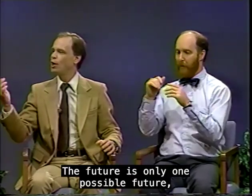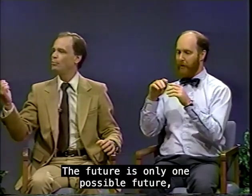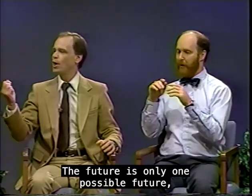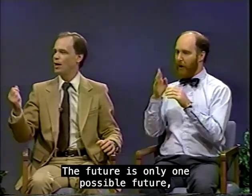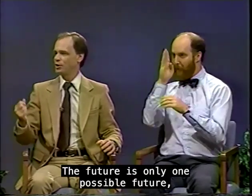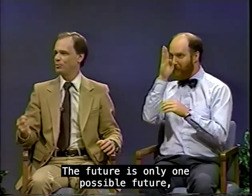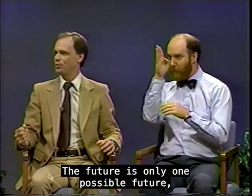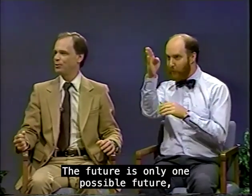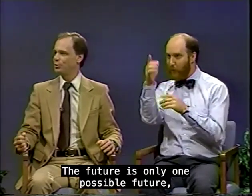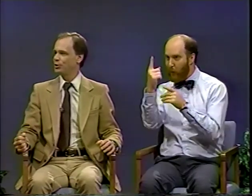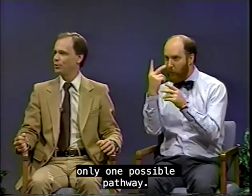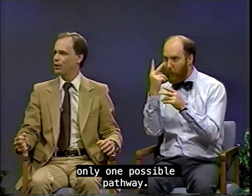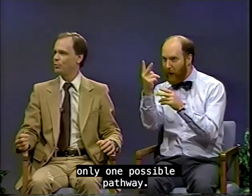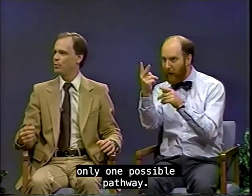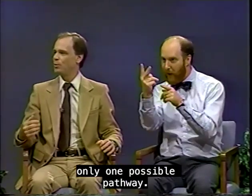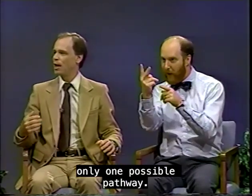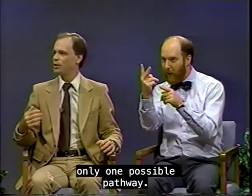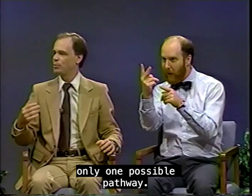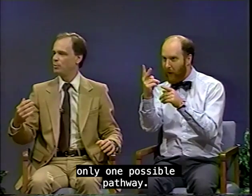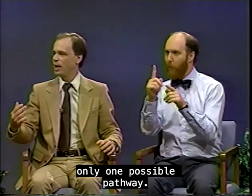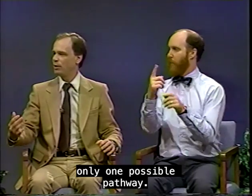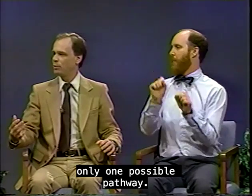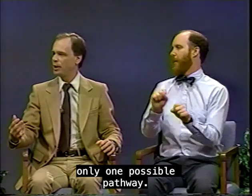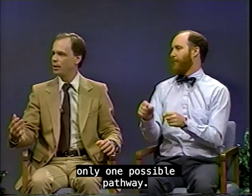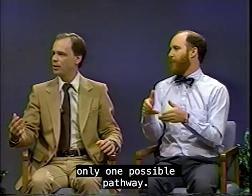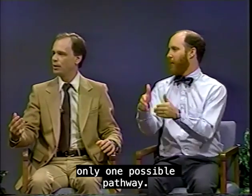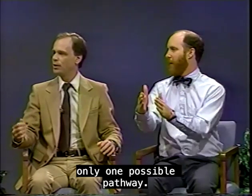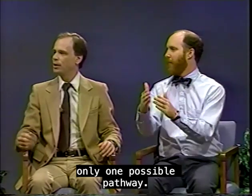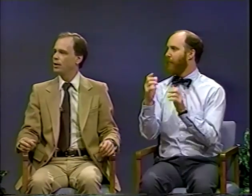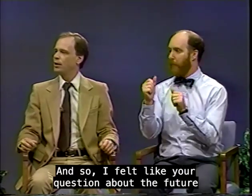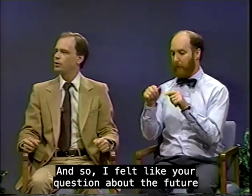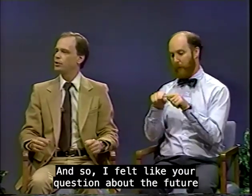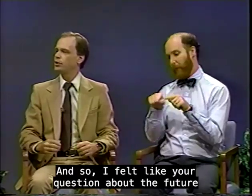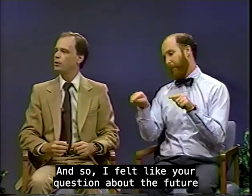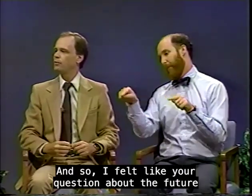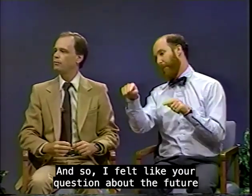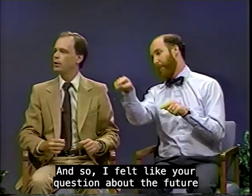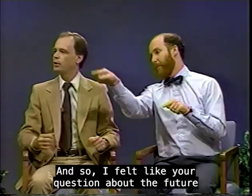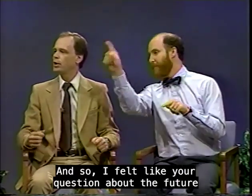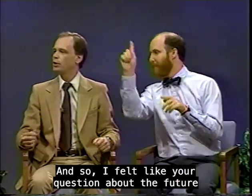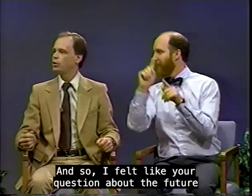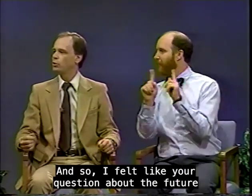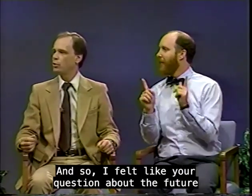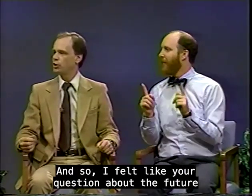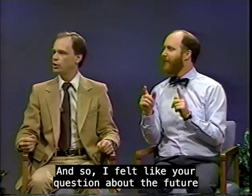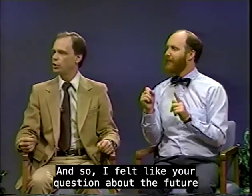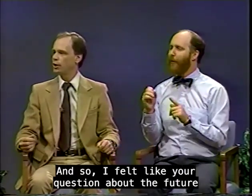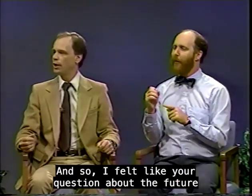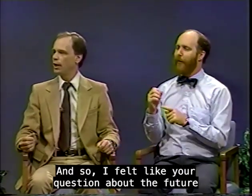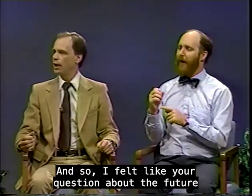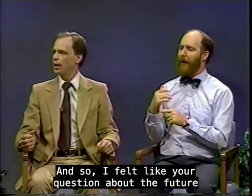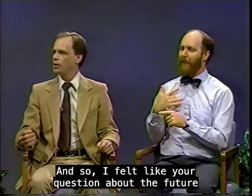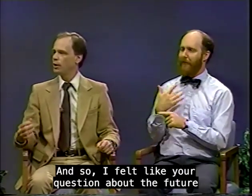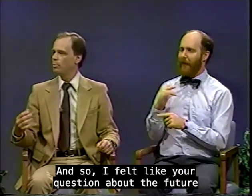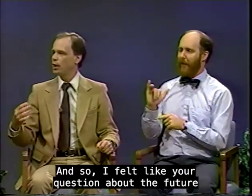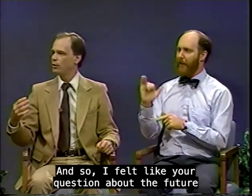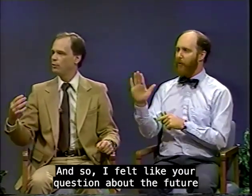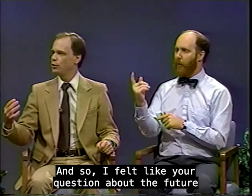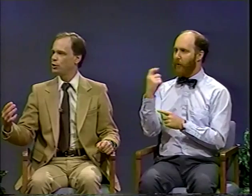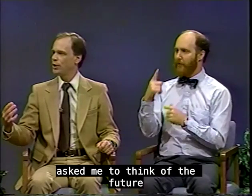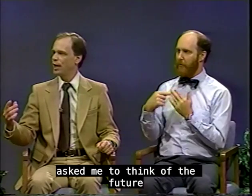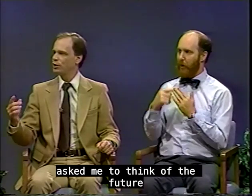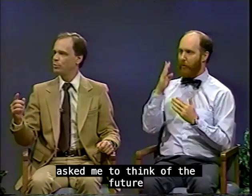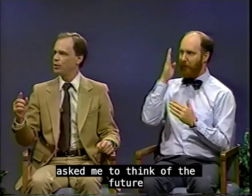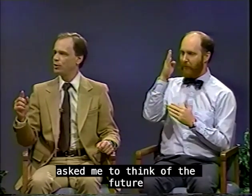only one possible future, only one possible pathway. And so I felt like your question about